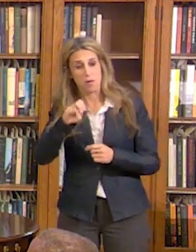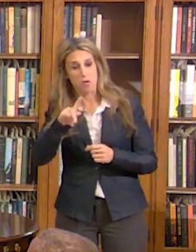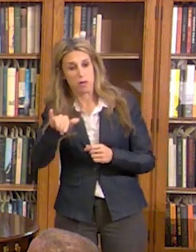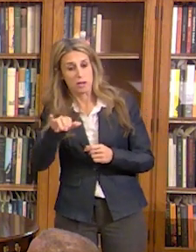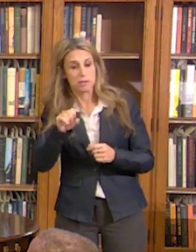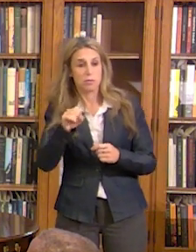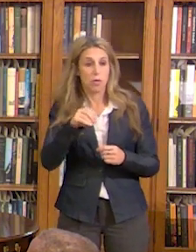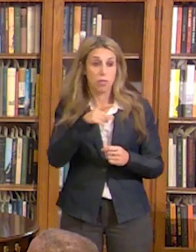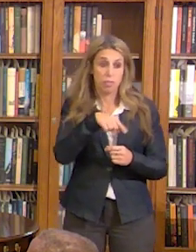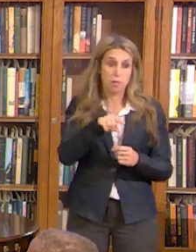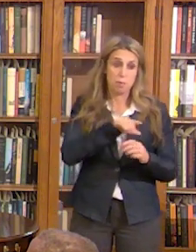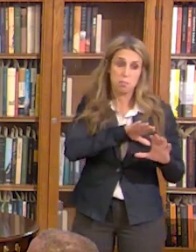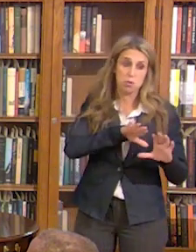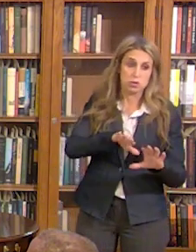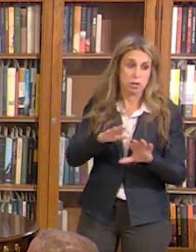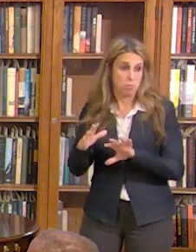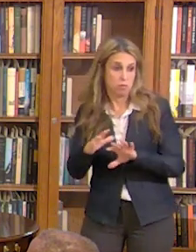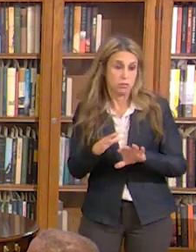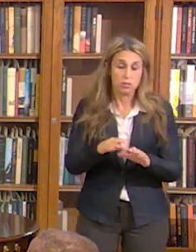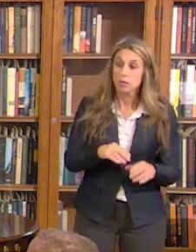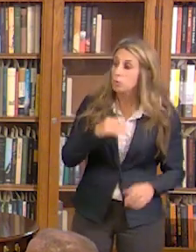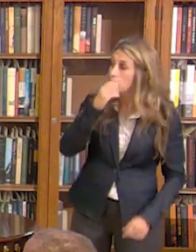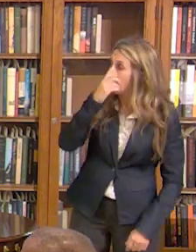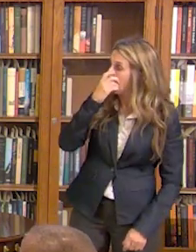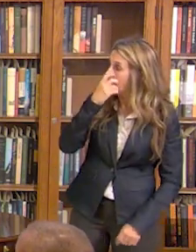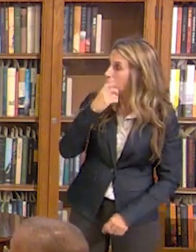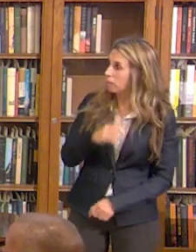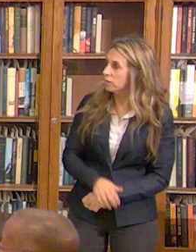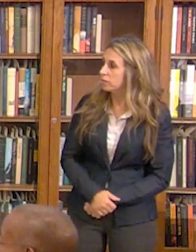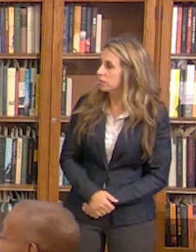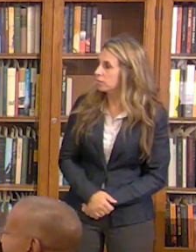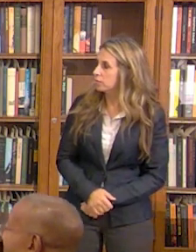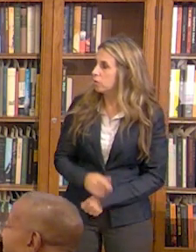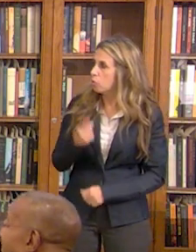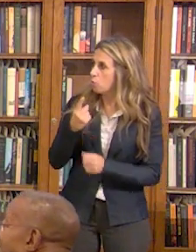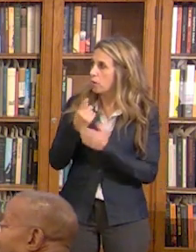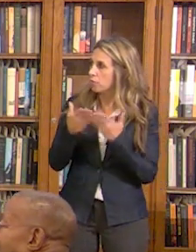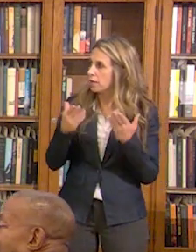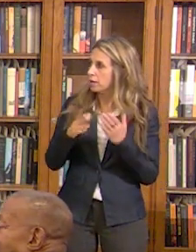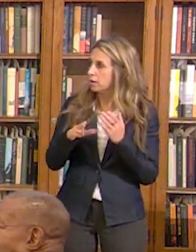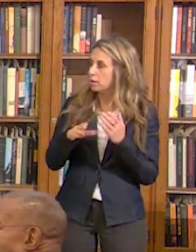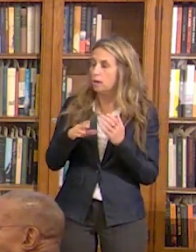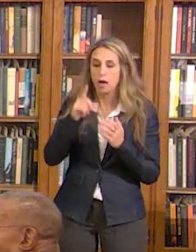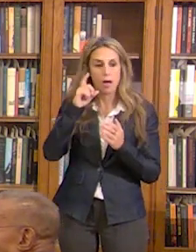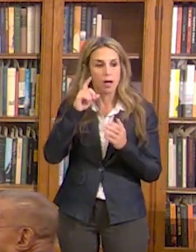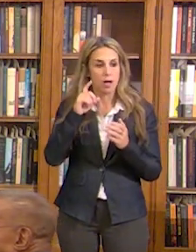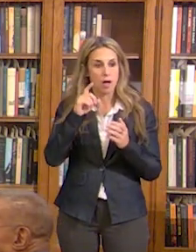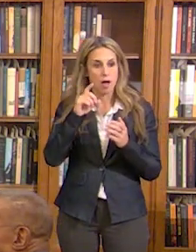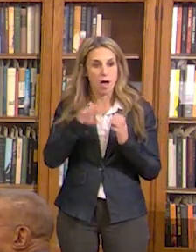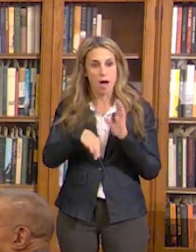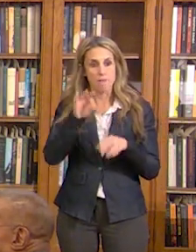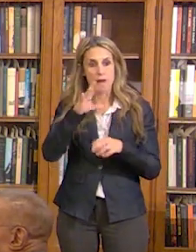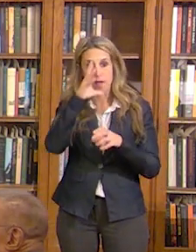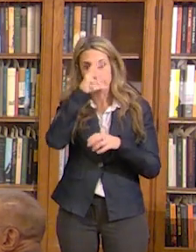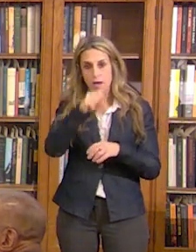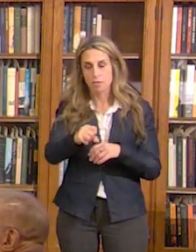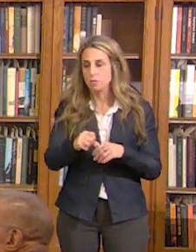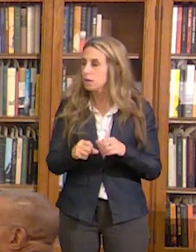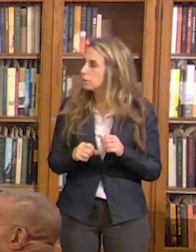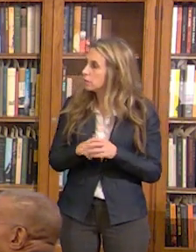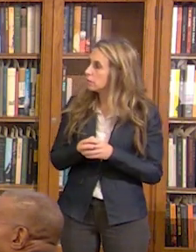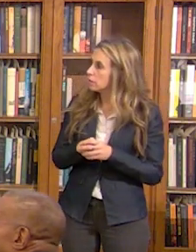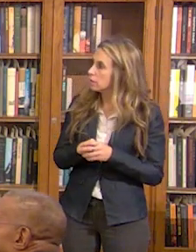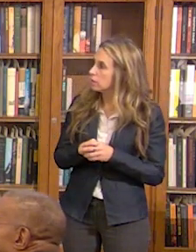pushing it right back yeah I mean one of the things I I found fascinating from an interview uh Symposium at marus